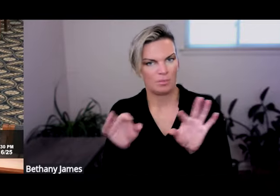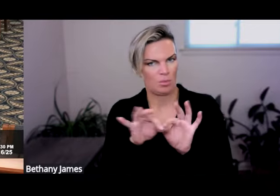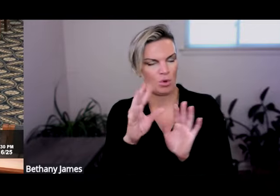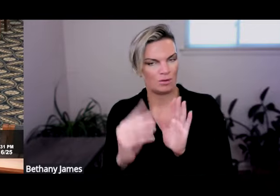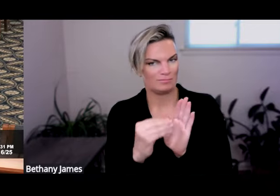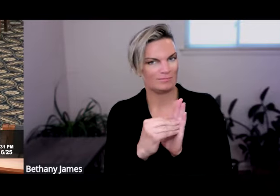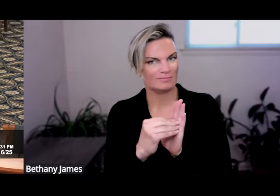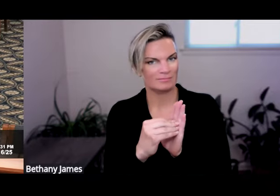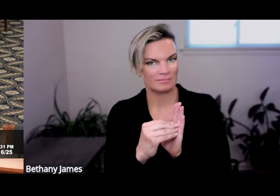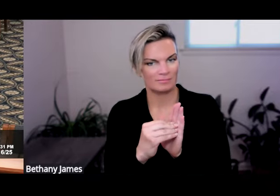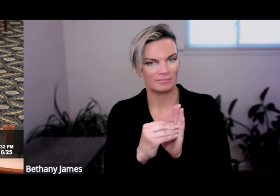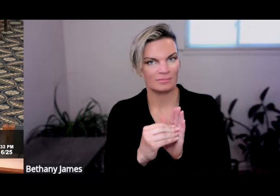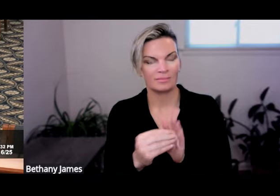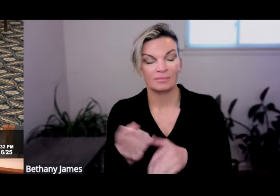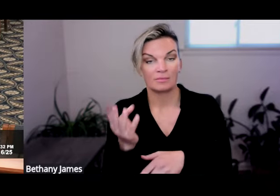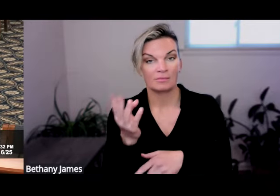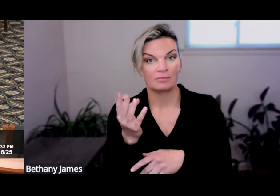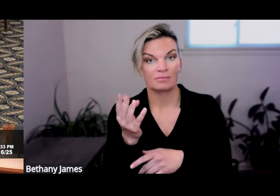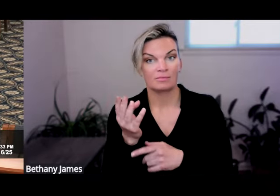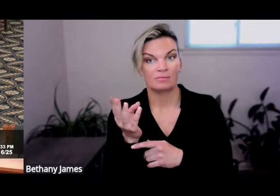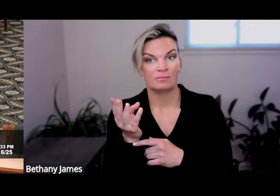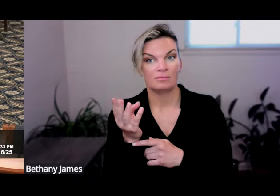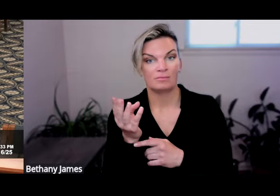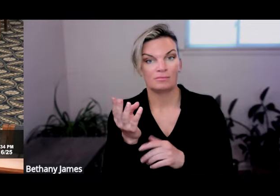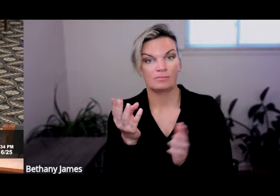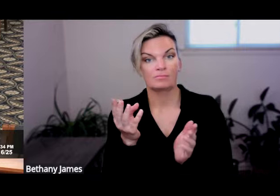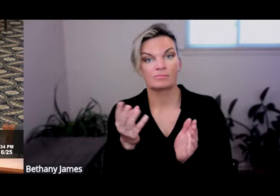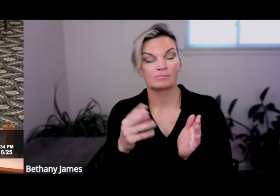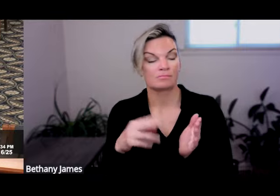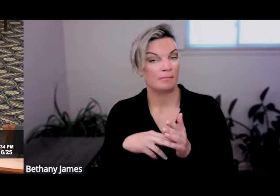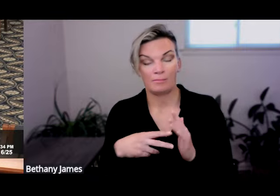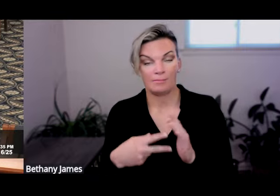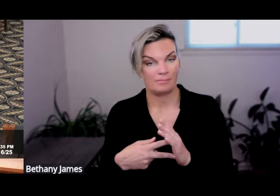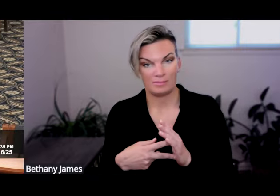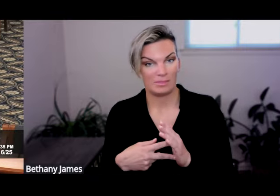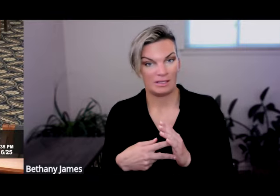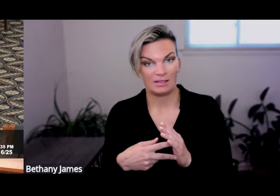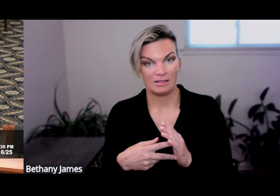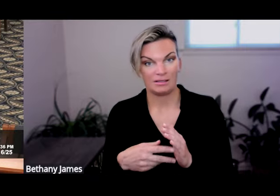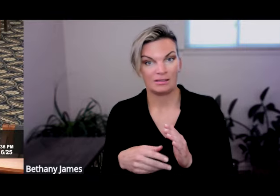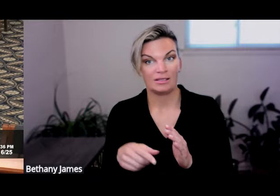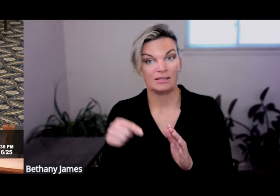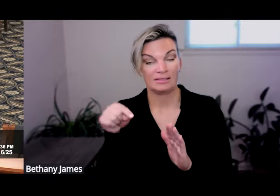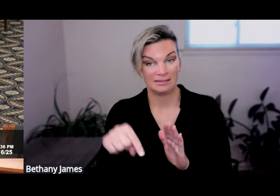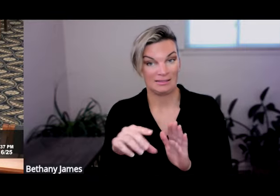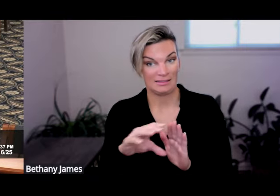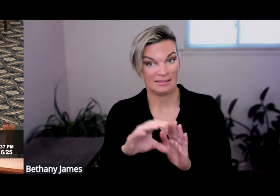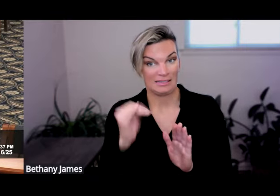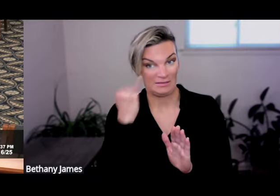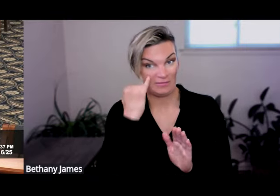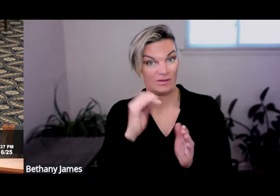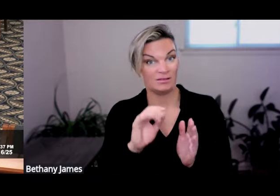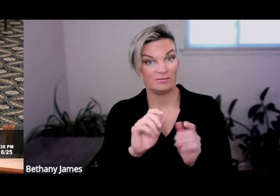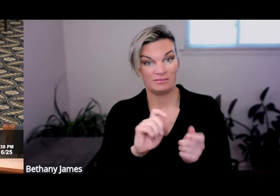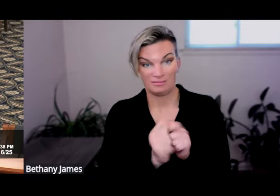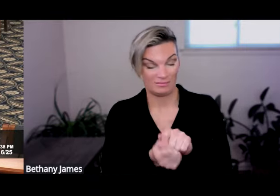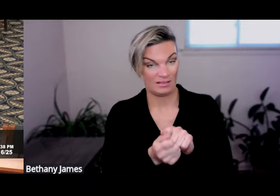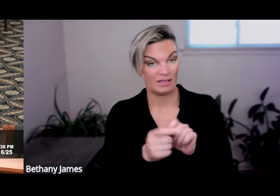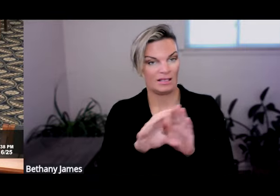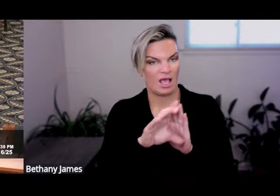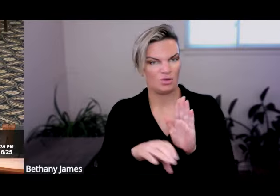is that the Constitution will potentially be contrary to federal law. And if it is, and then we